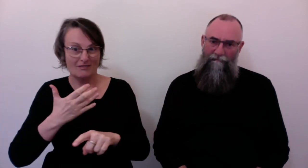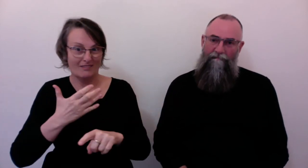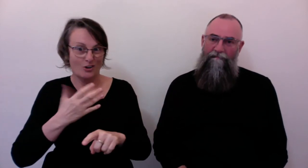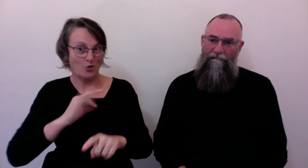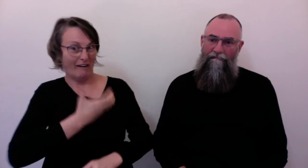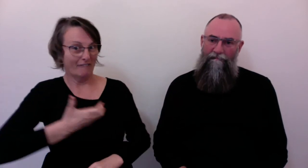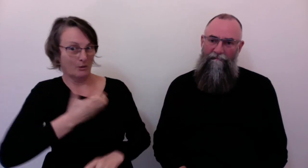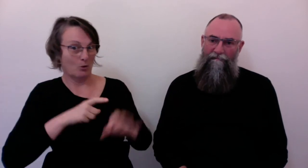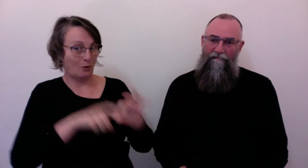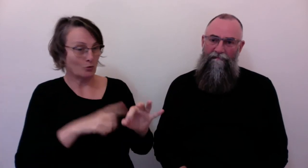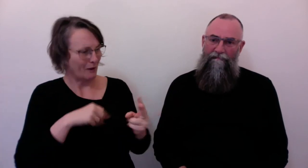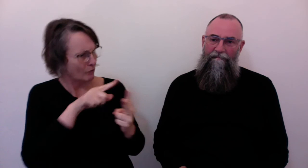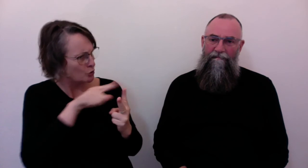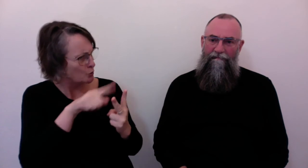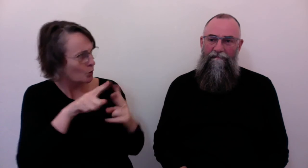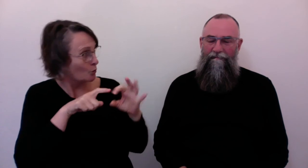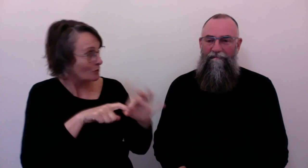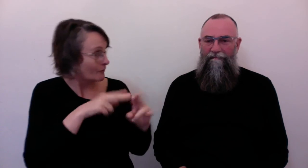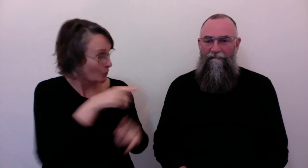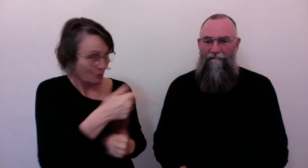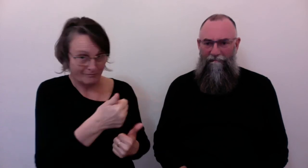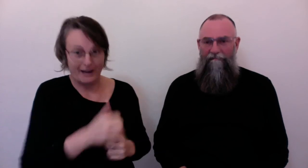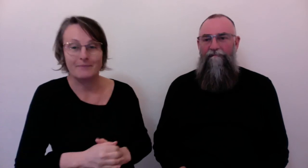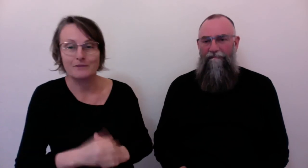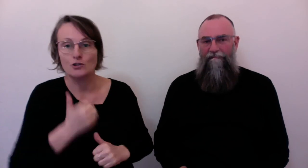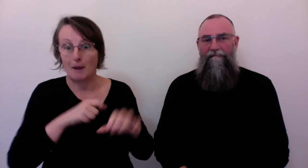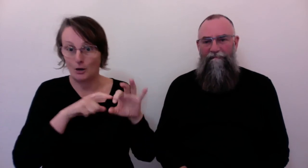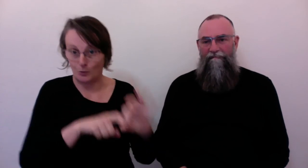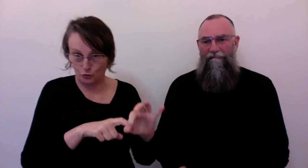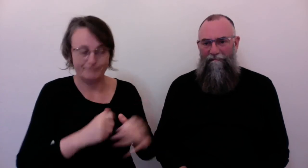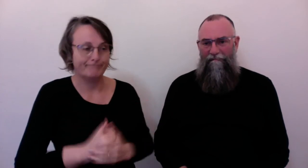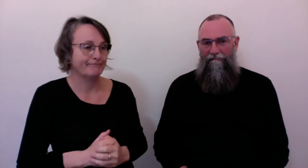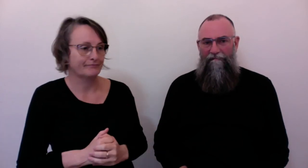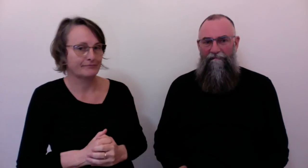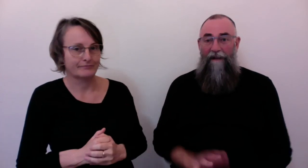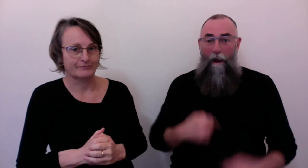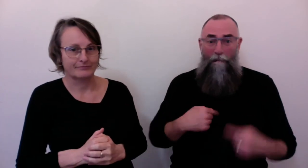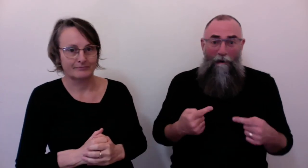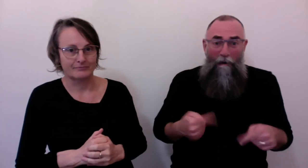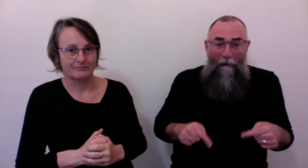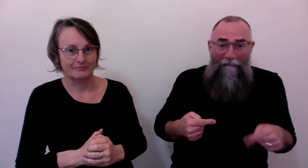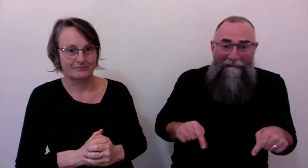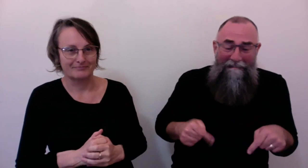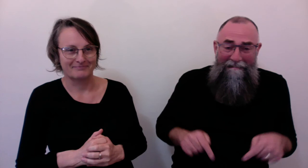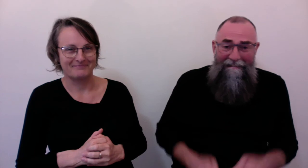2. Or do you have one? Yeah, I got one after you though. My one Okay. is, I know that is. do you think